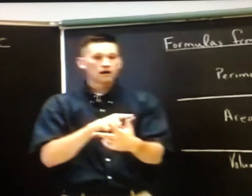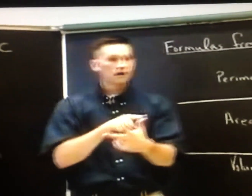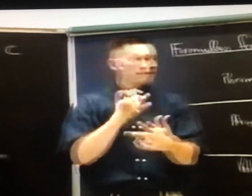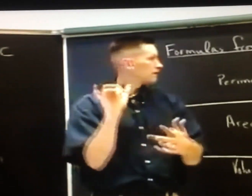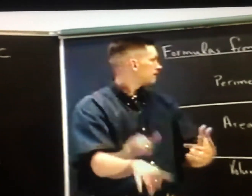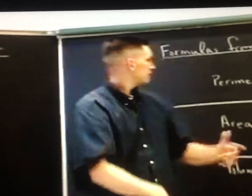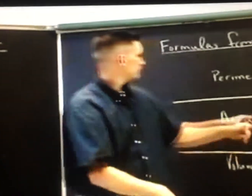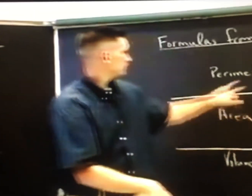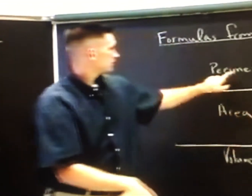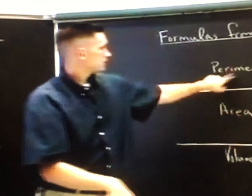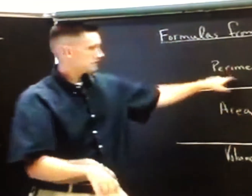the last one is volume.